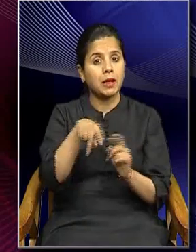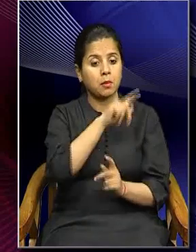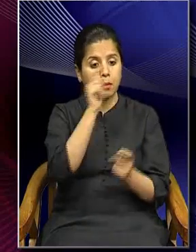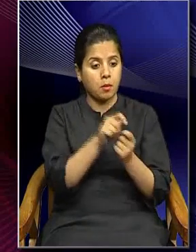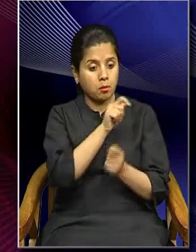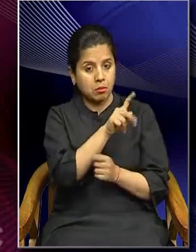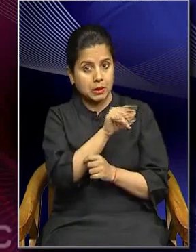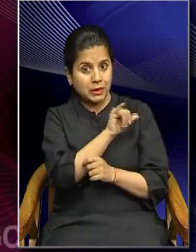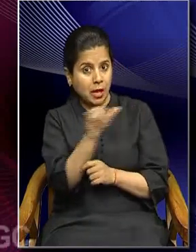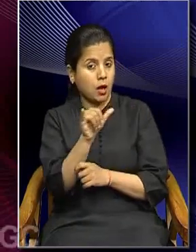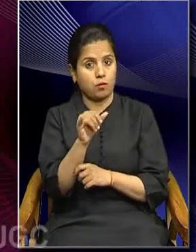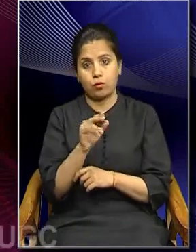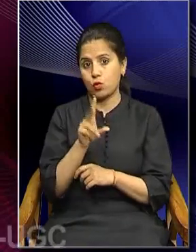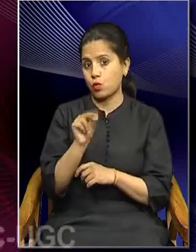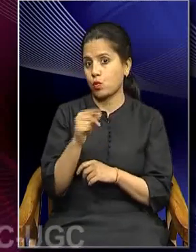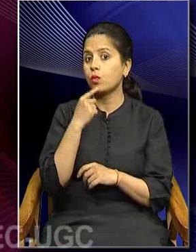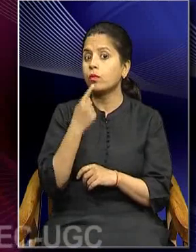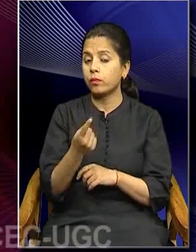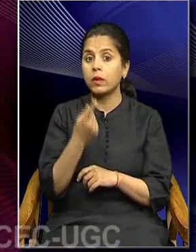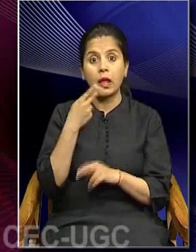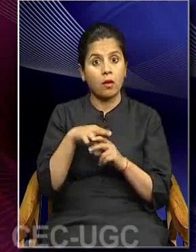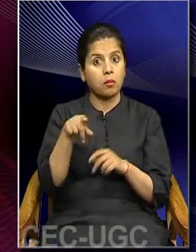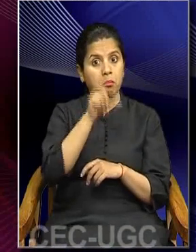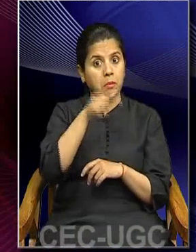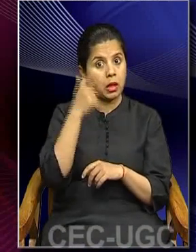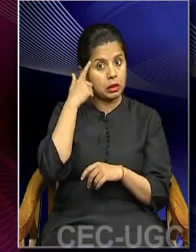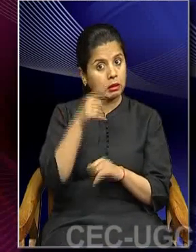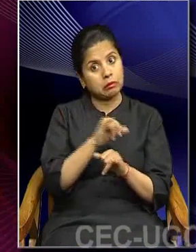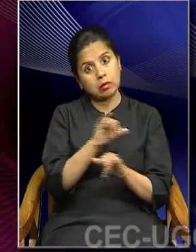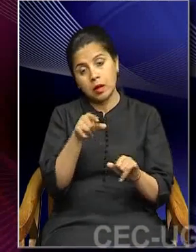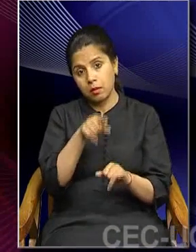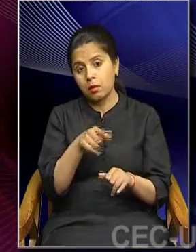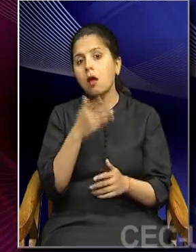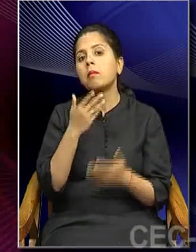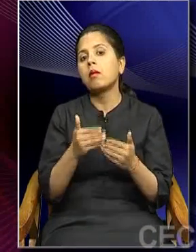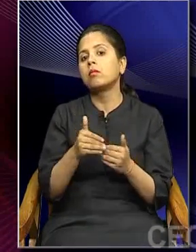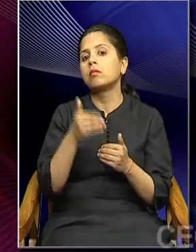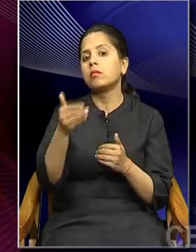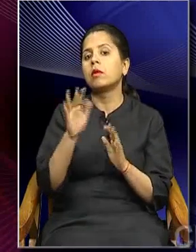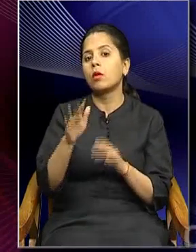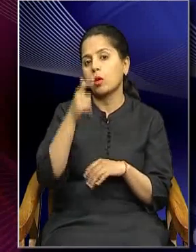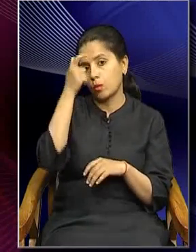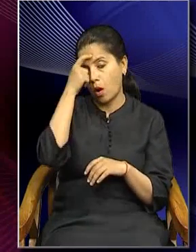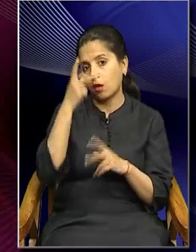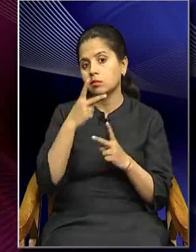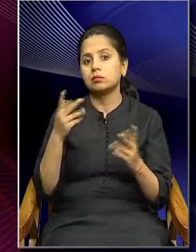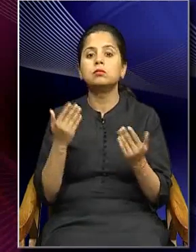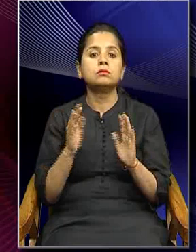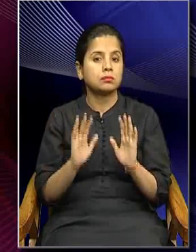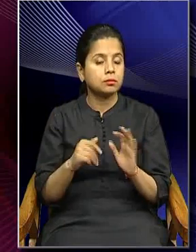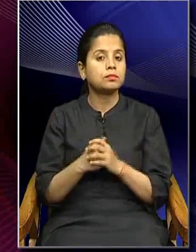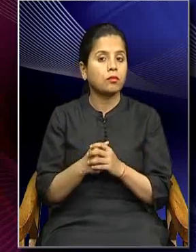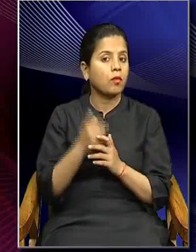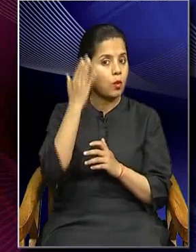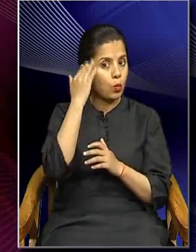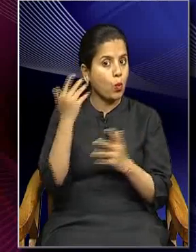particular. Because if one does that, then it could lead one into absurdity.